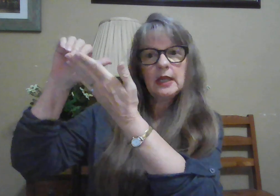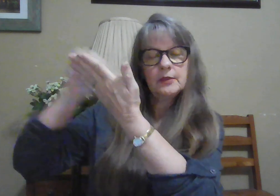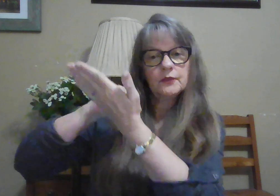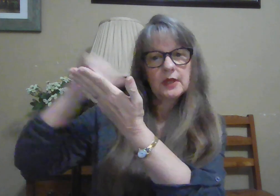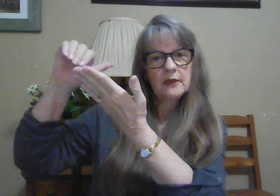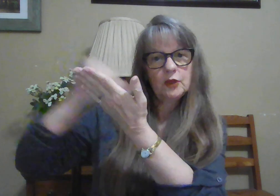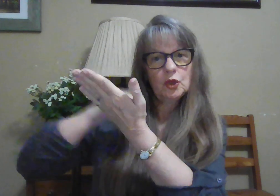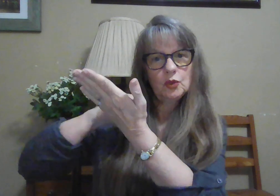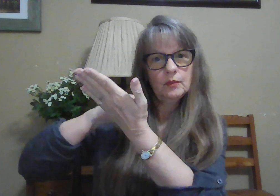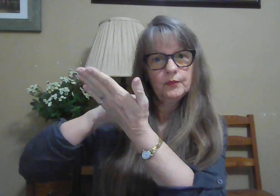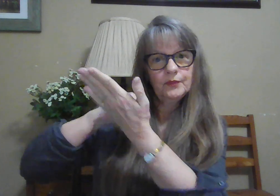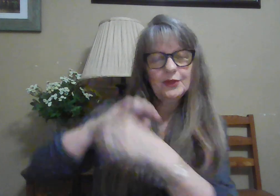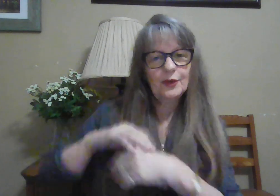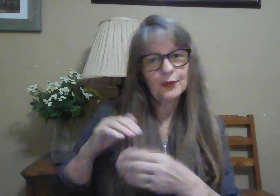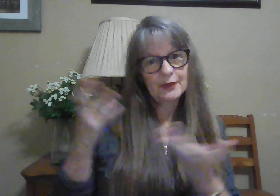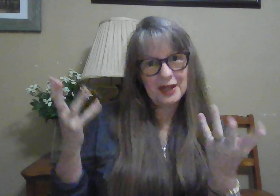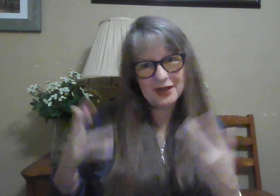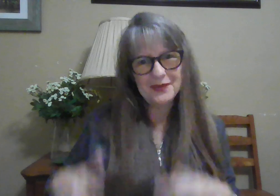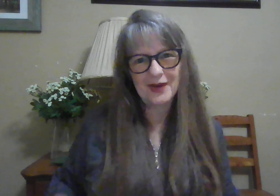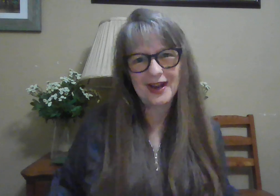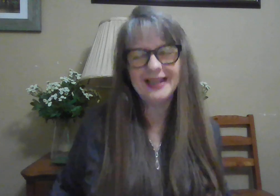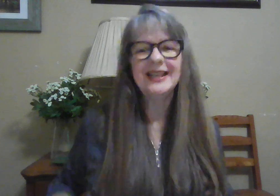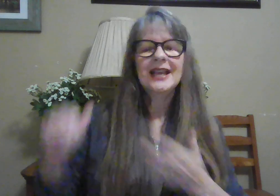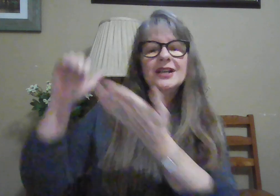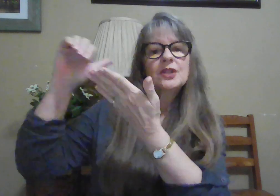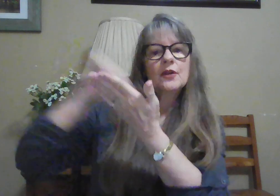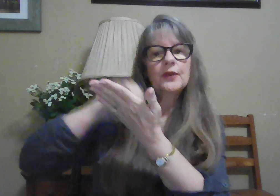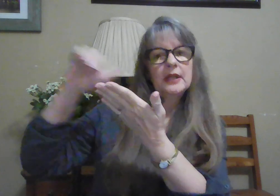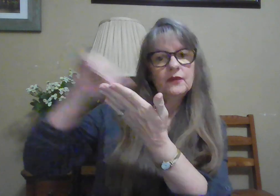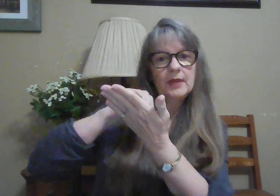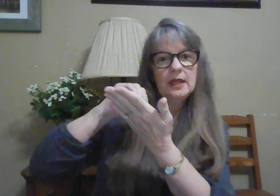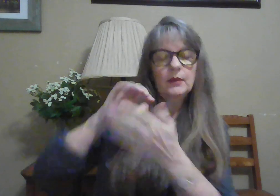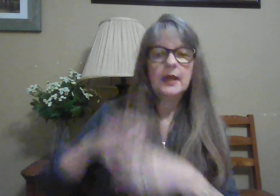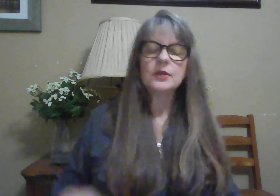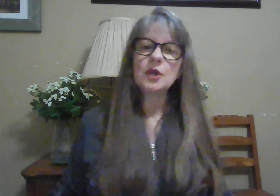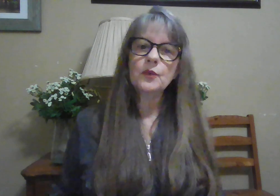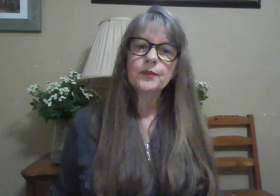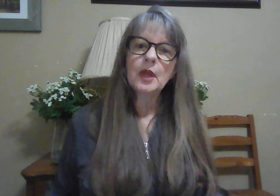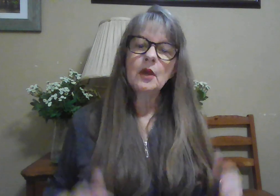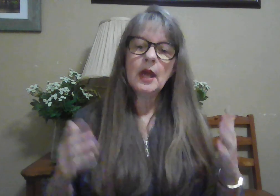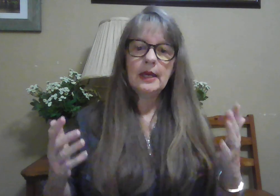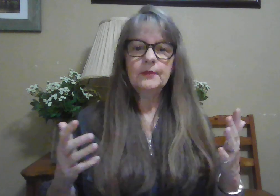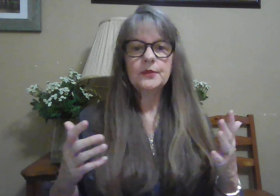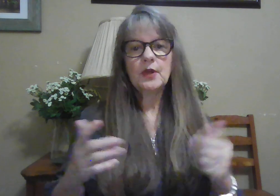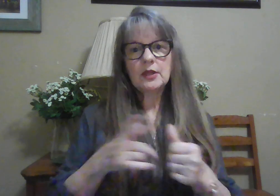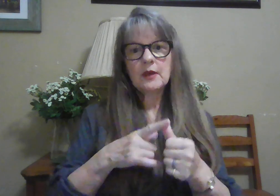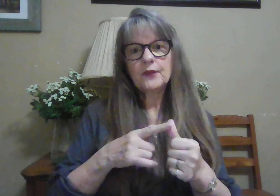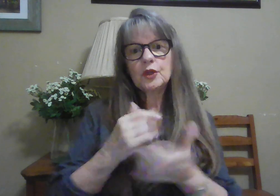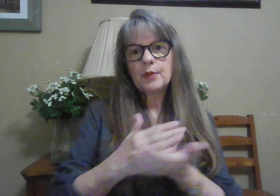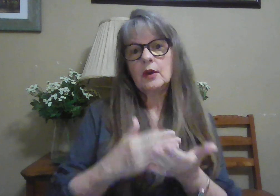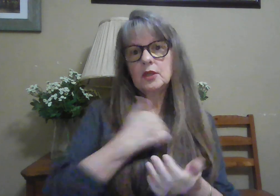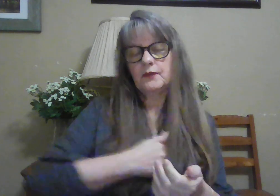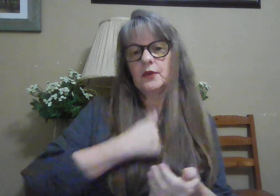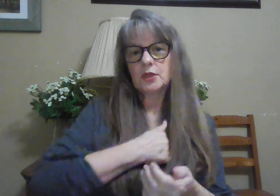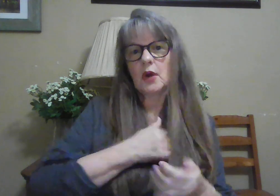to forgive you. You don't forgive him, right? So forgive me, right? So that's the first part, is to feel sorry,